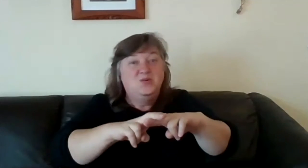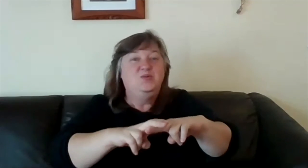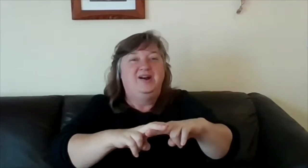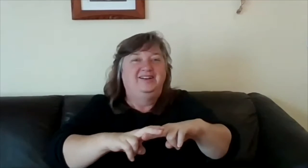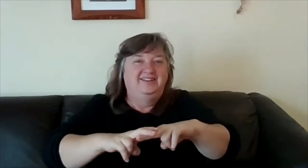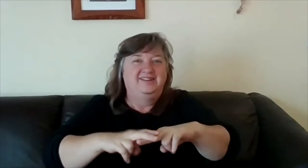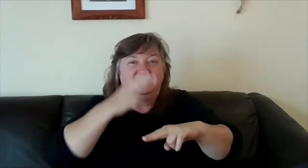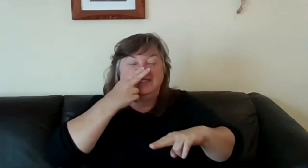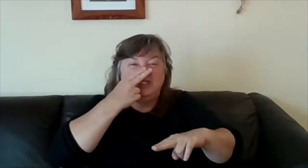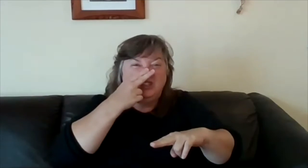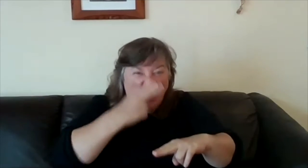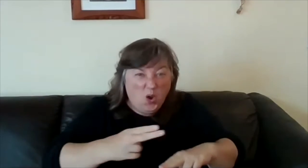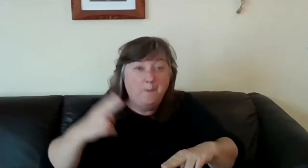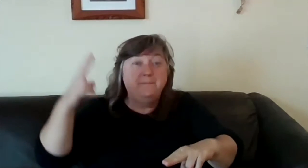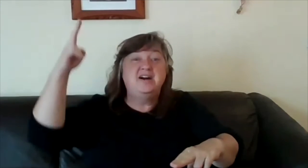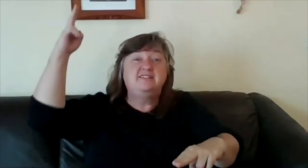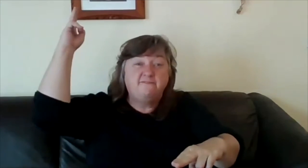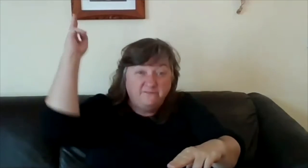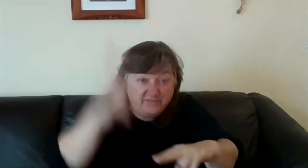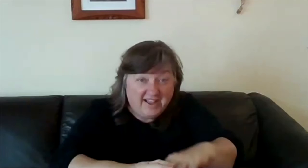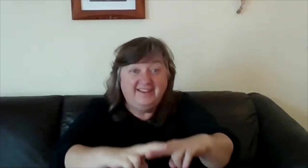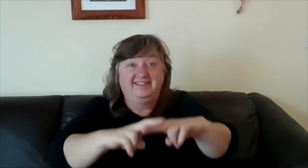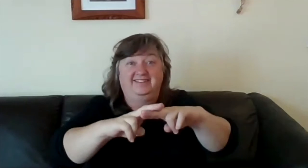Woo! So much fun.